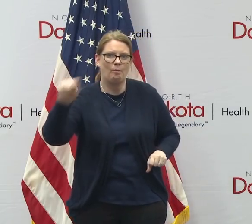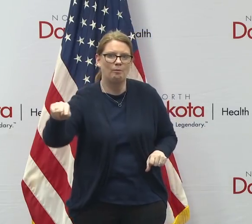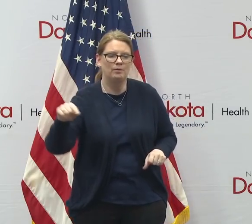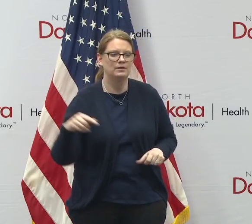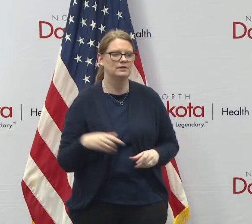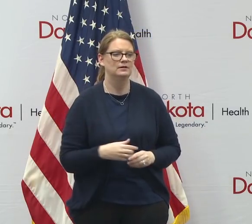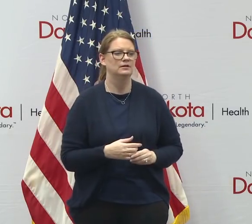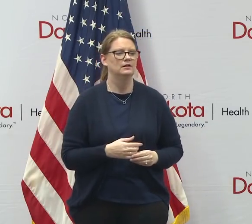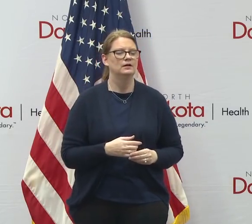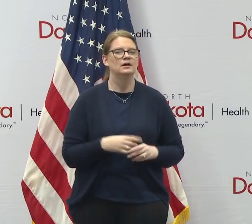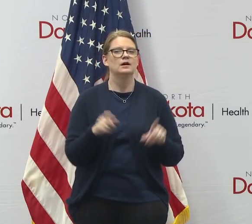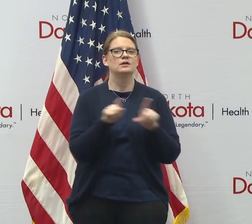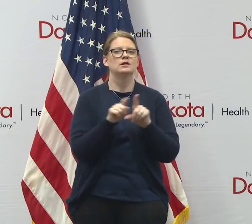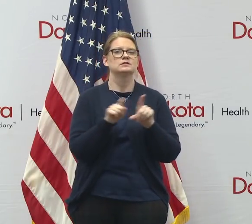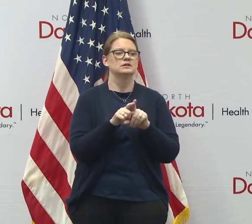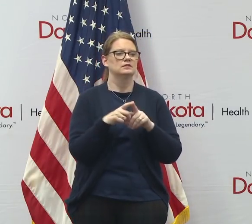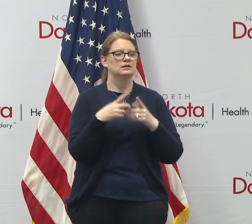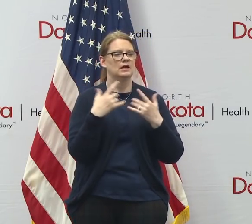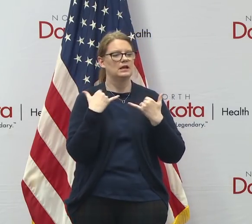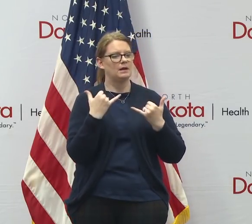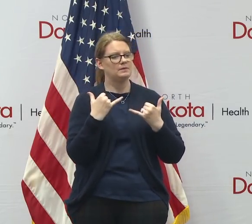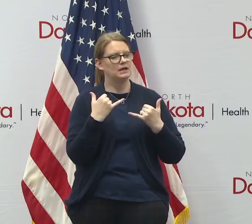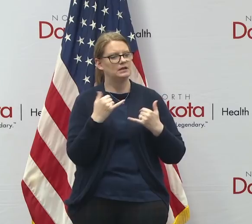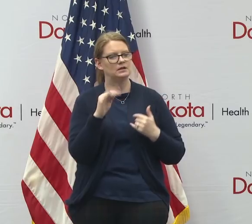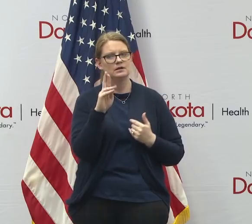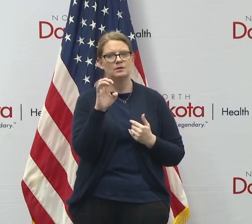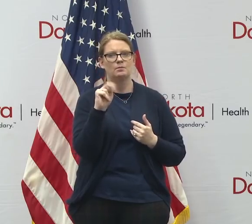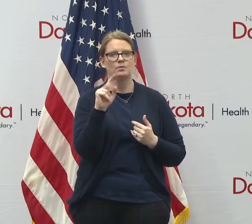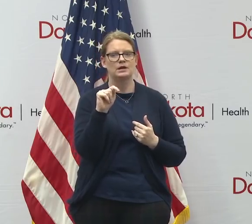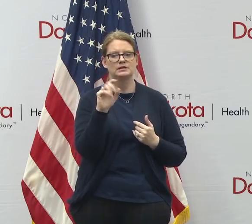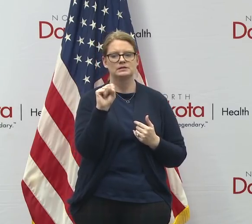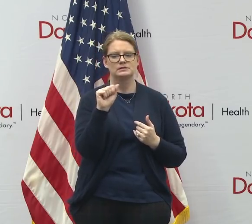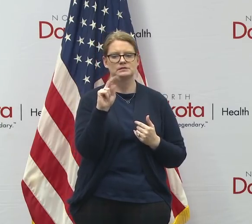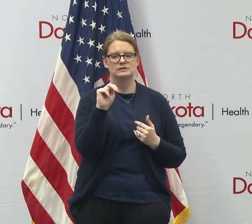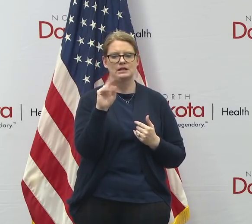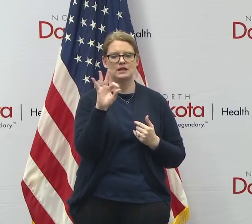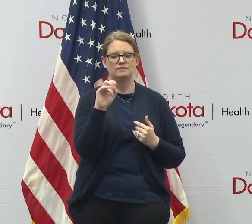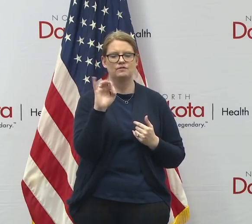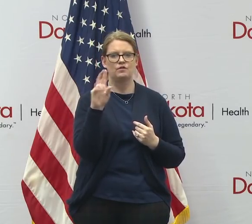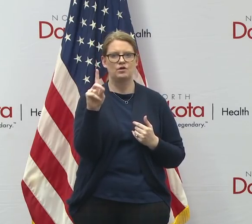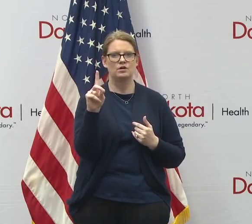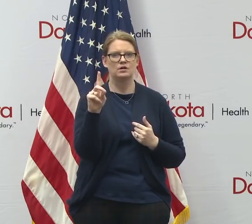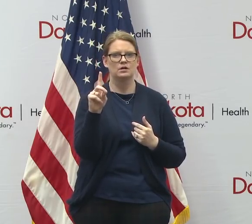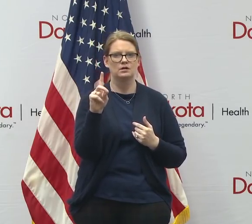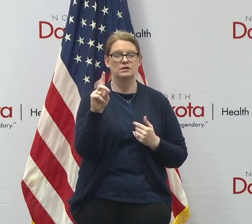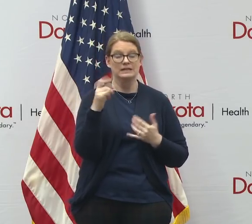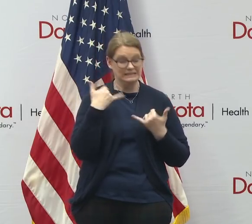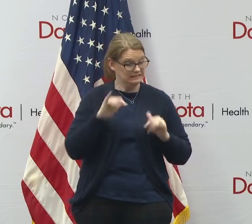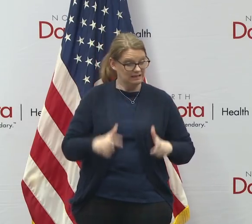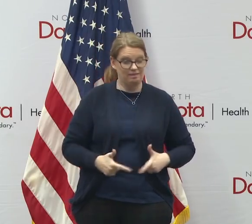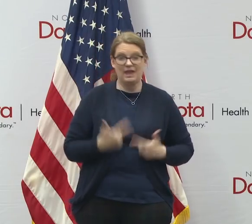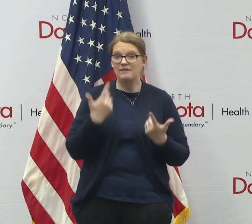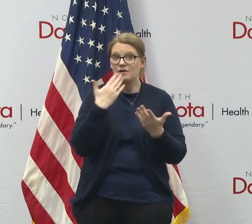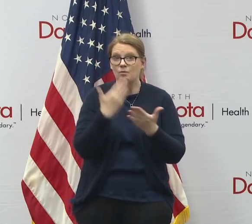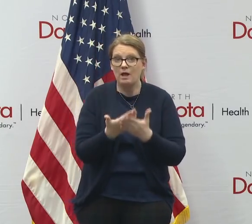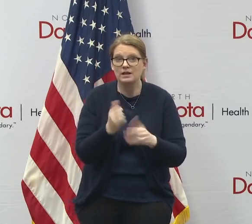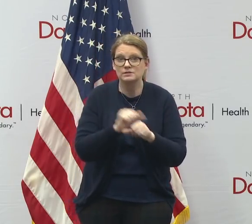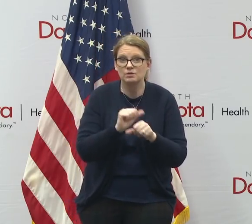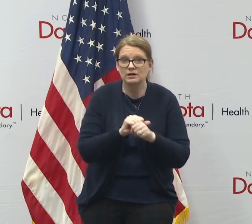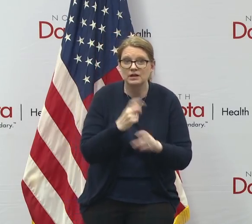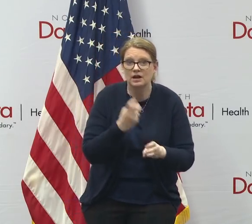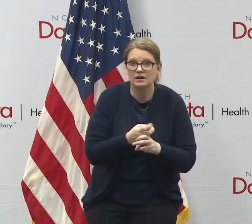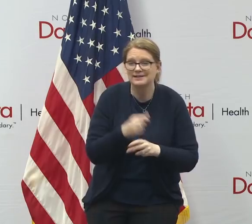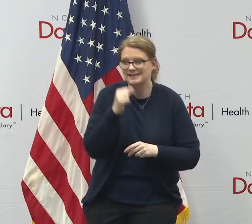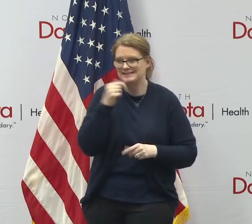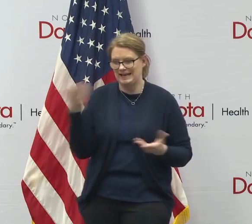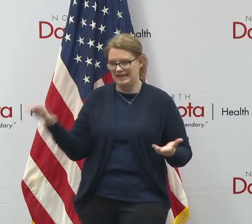shouldn't say nobody, but I did want to give an update if I didn't at the beginning. Brent Sanford, who's still alive and well and working hard, not here today at the